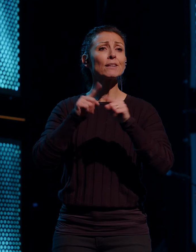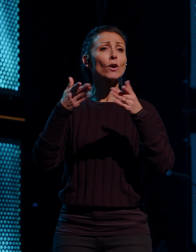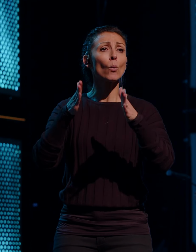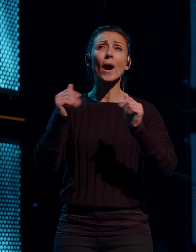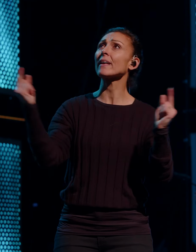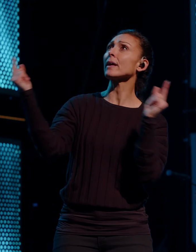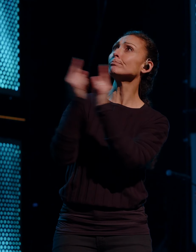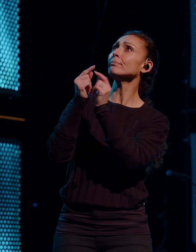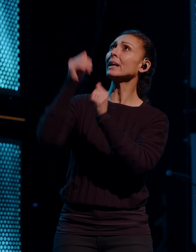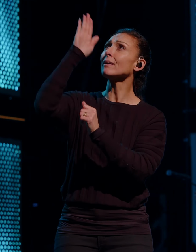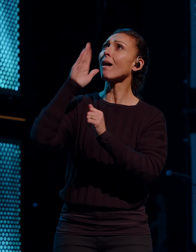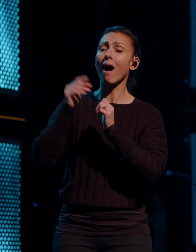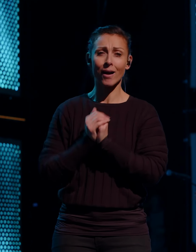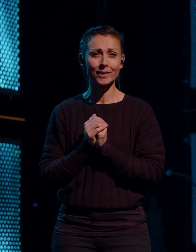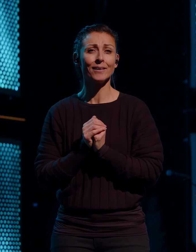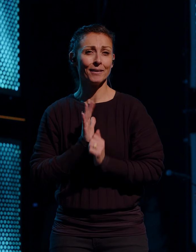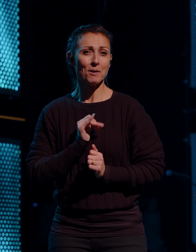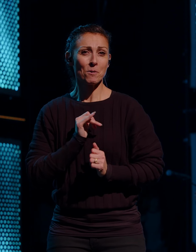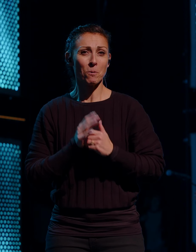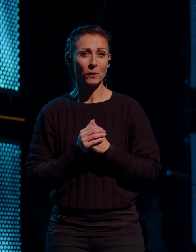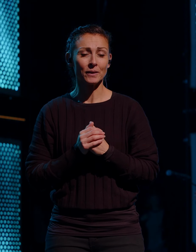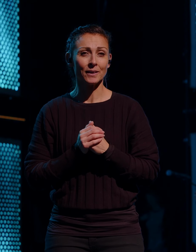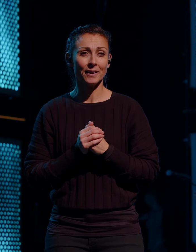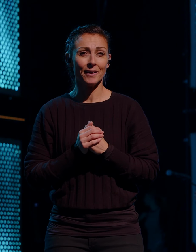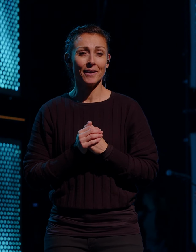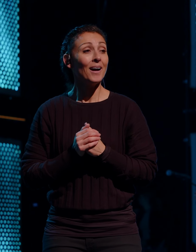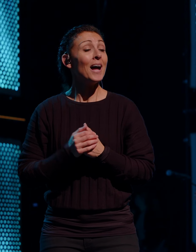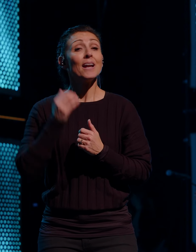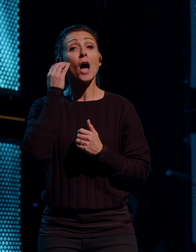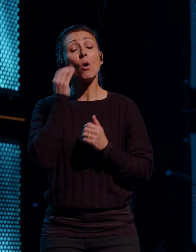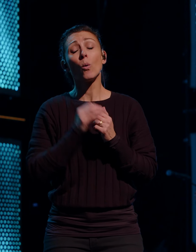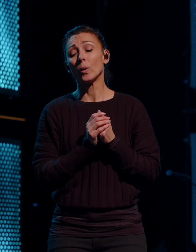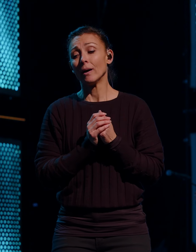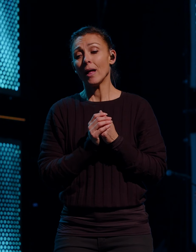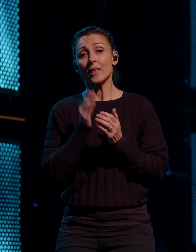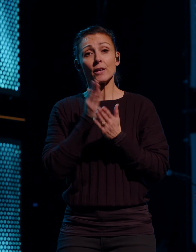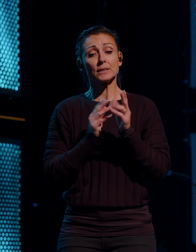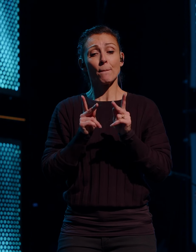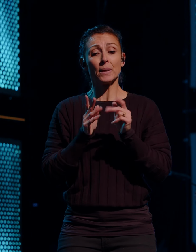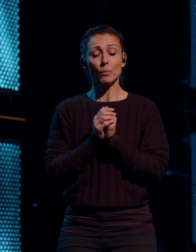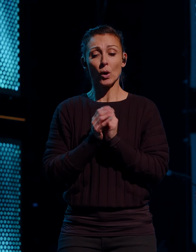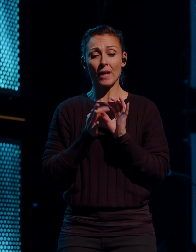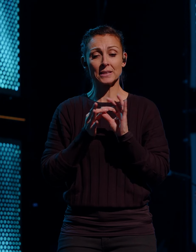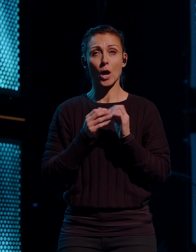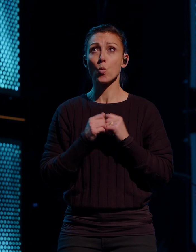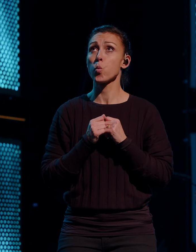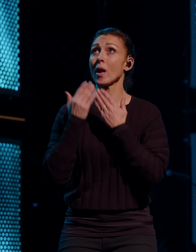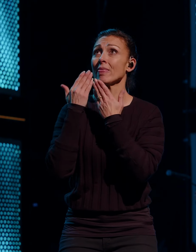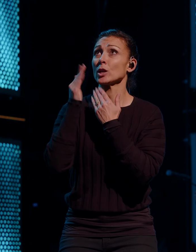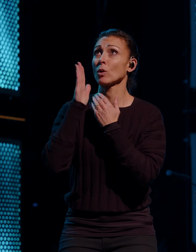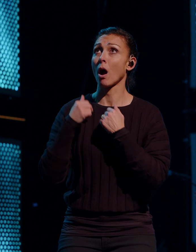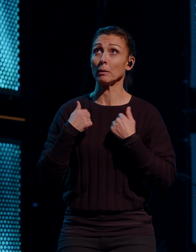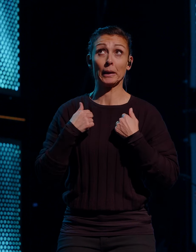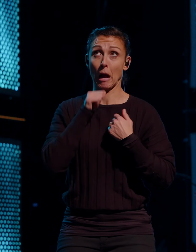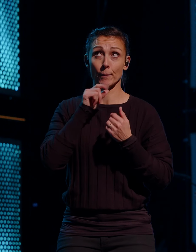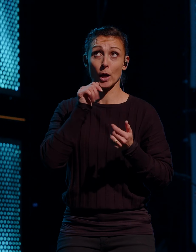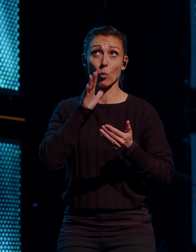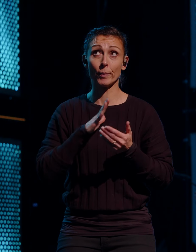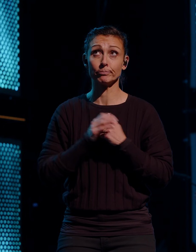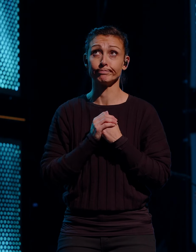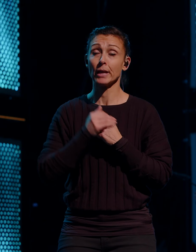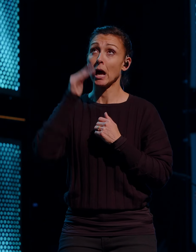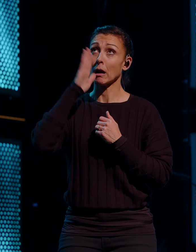God, I praise you that I'm not a woman. God, I praise you that I'm not a slave. God, I praise you